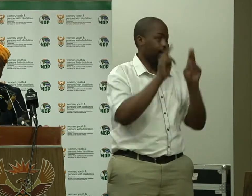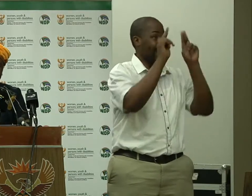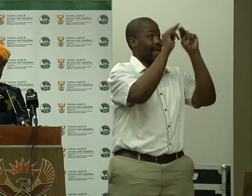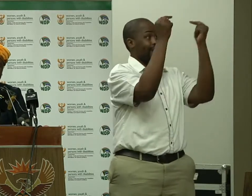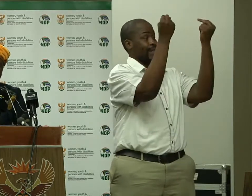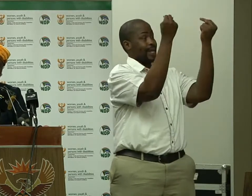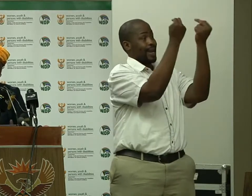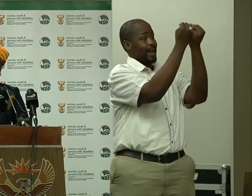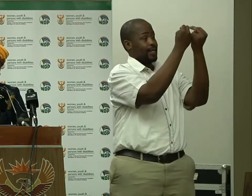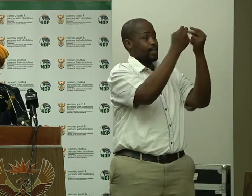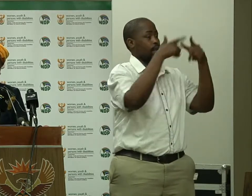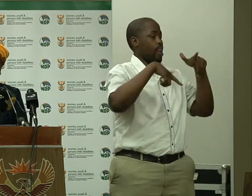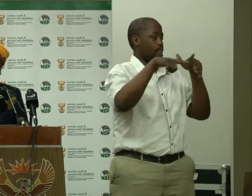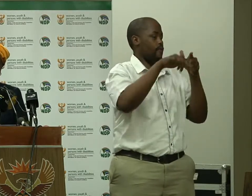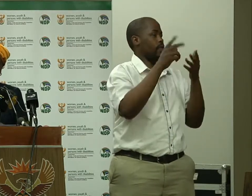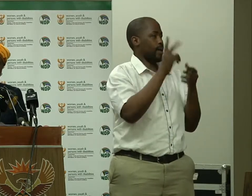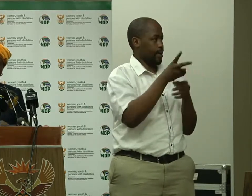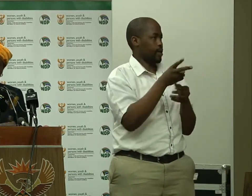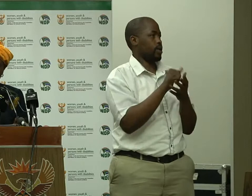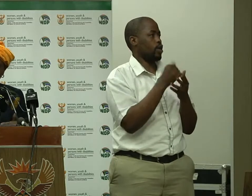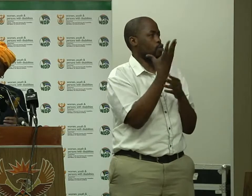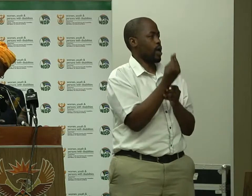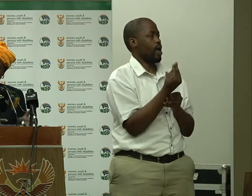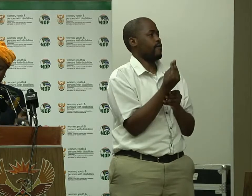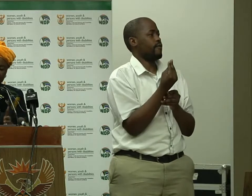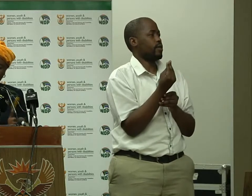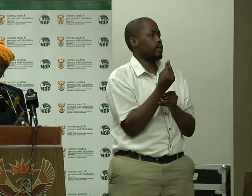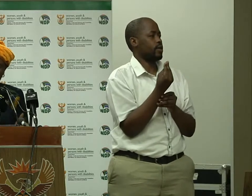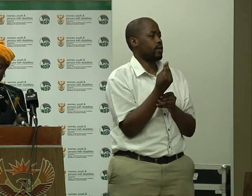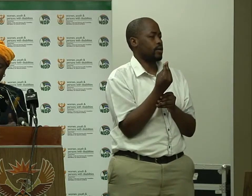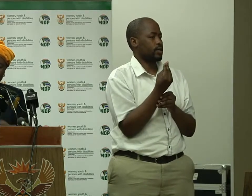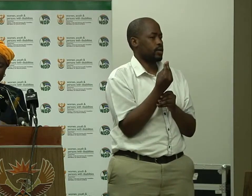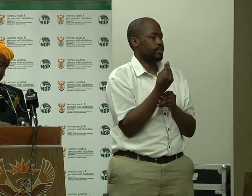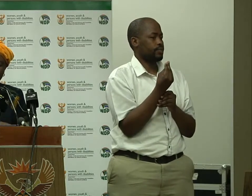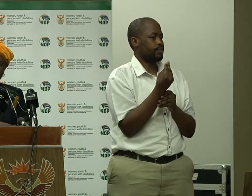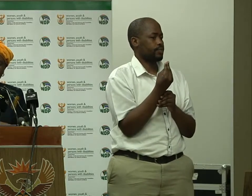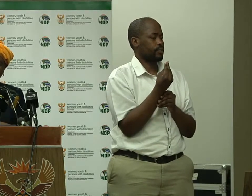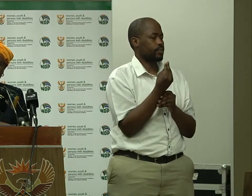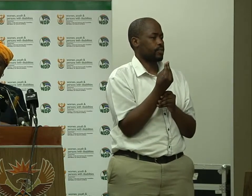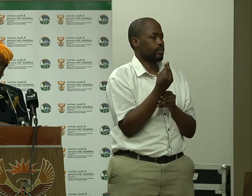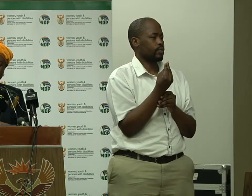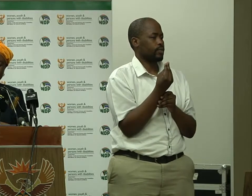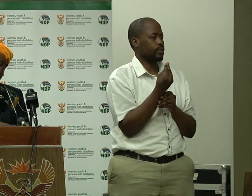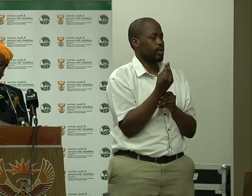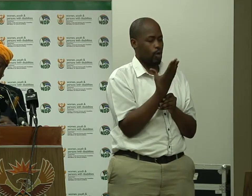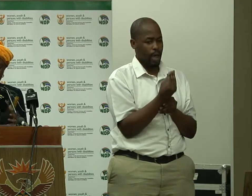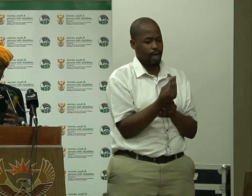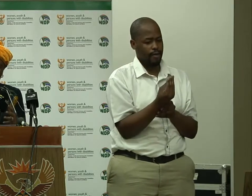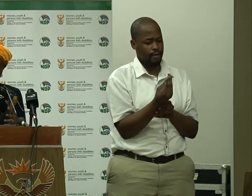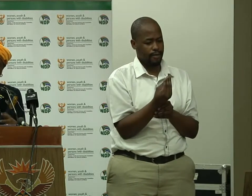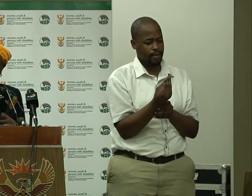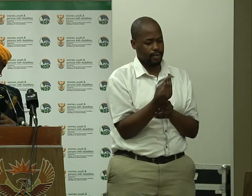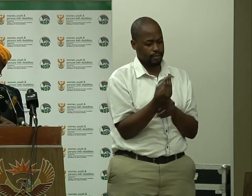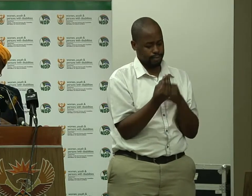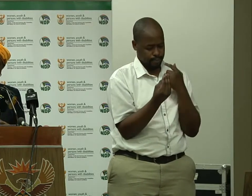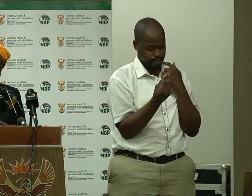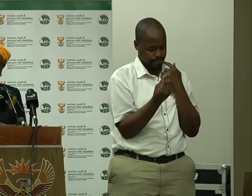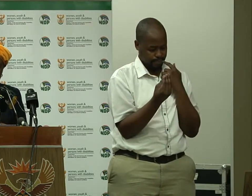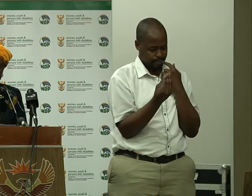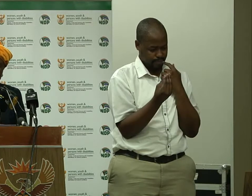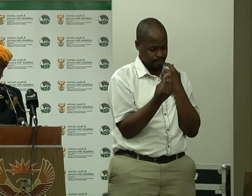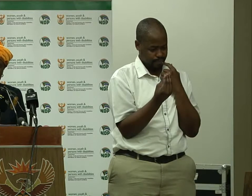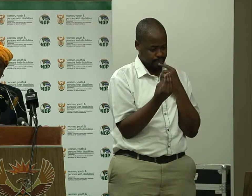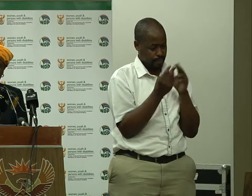national level, again, we have, in terms of our machinery, we bring